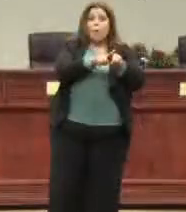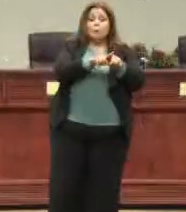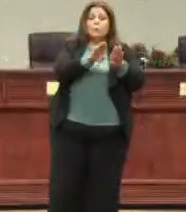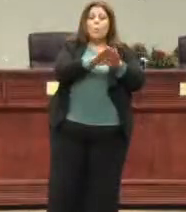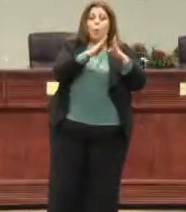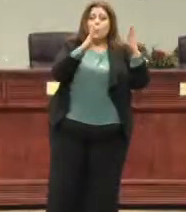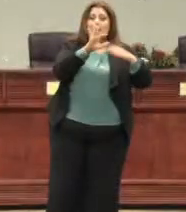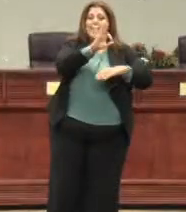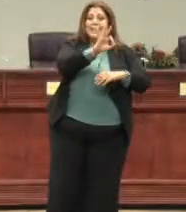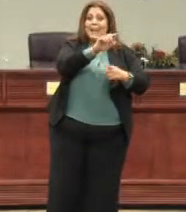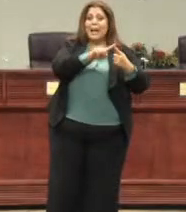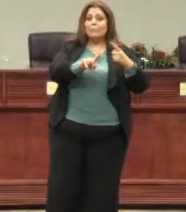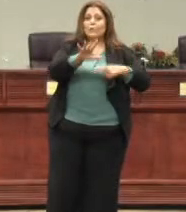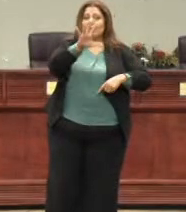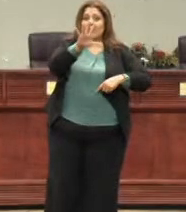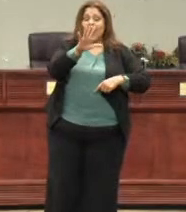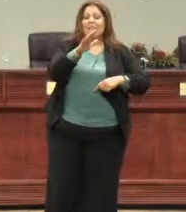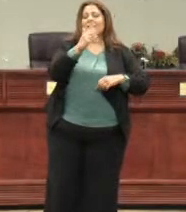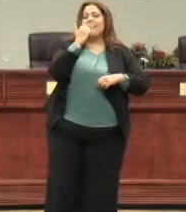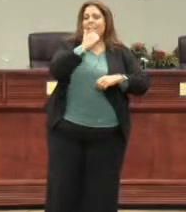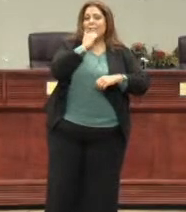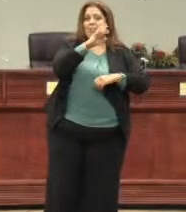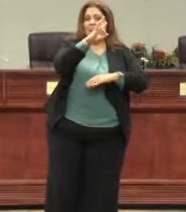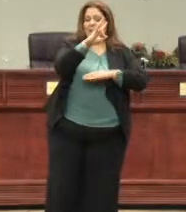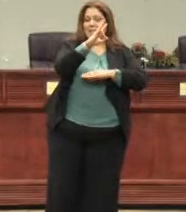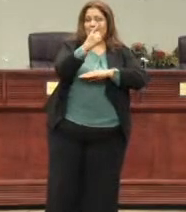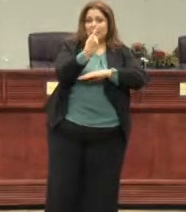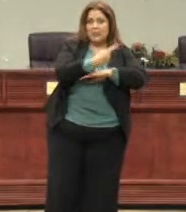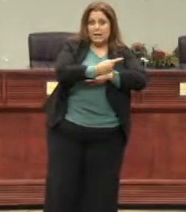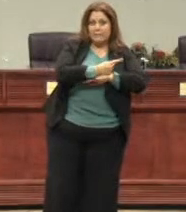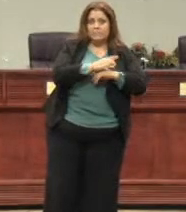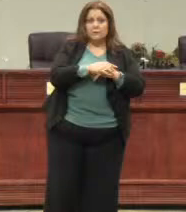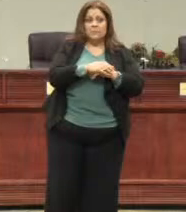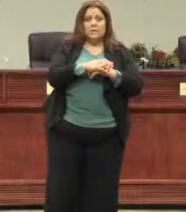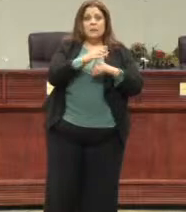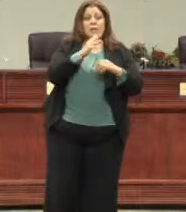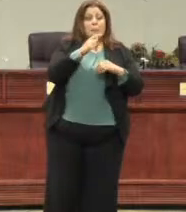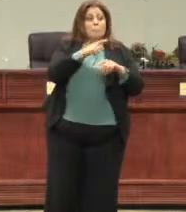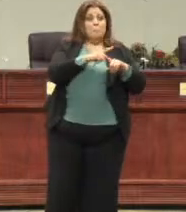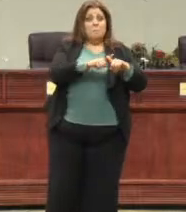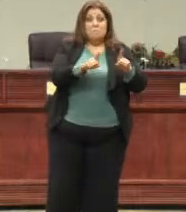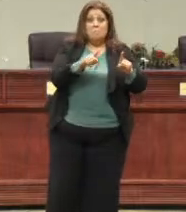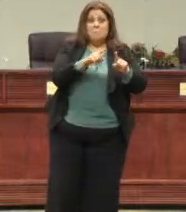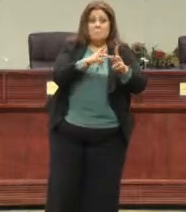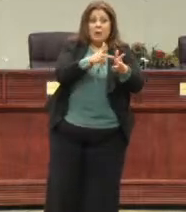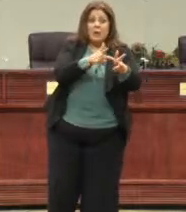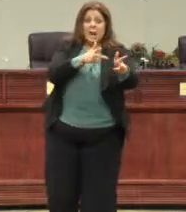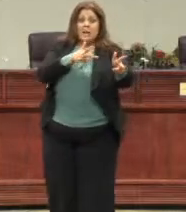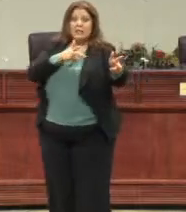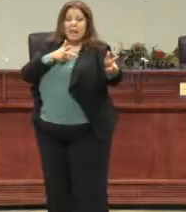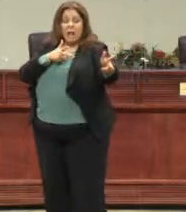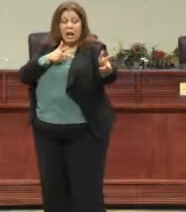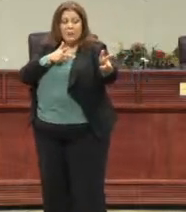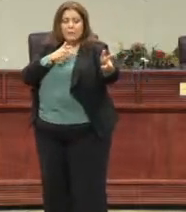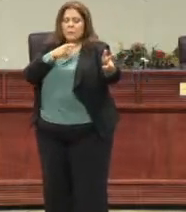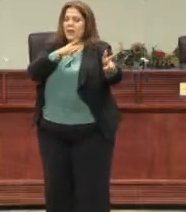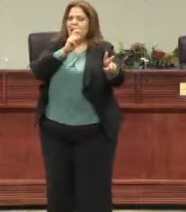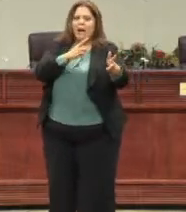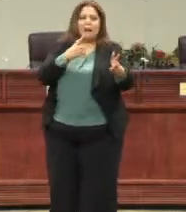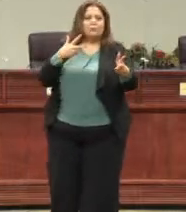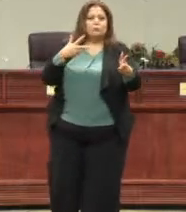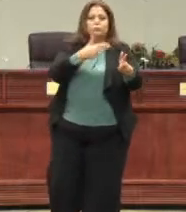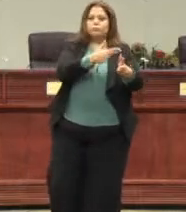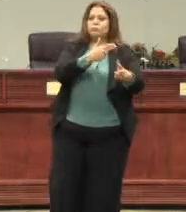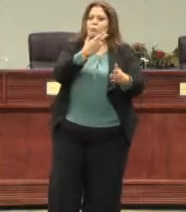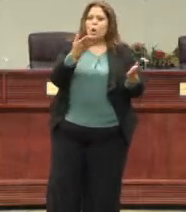9 a.m. and 5 p.m. The line to be tested has been closing early almost every day. There